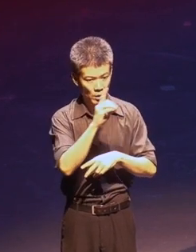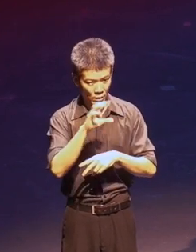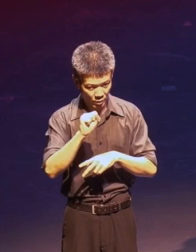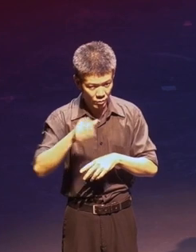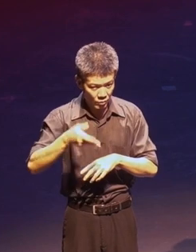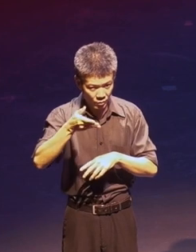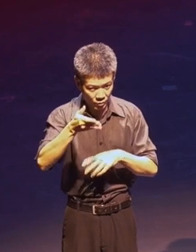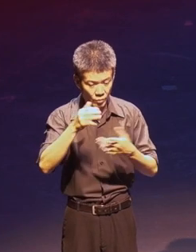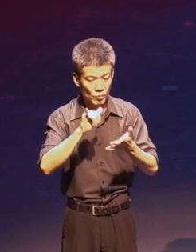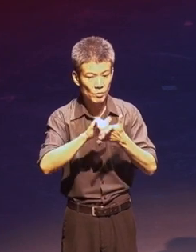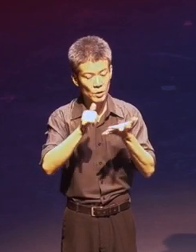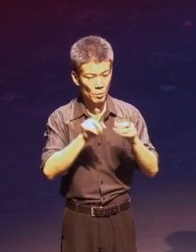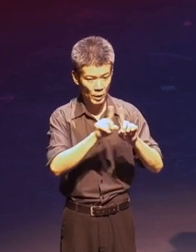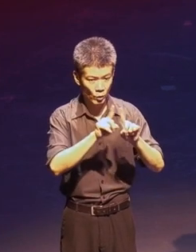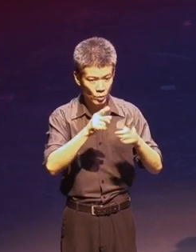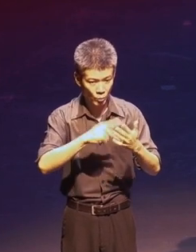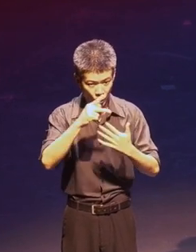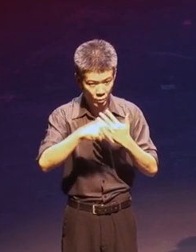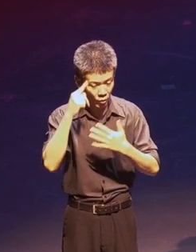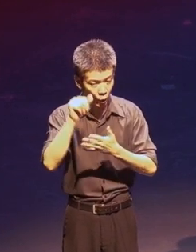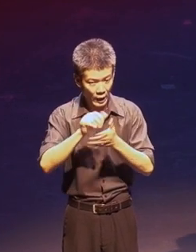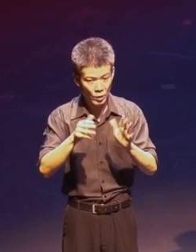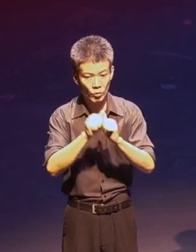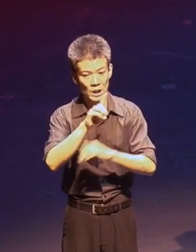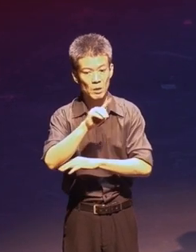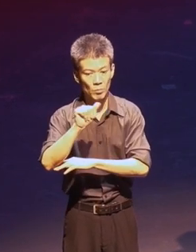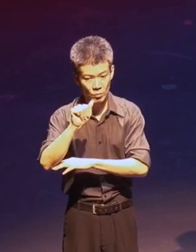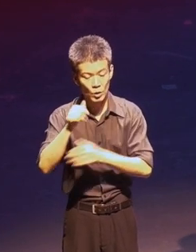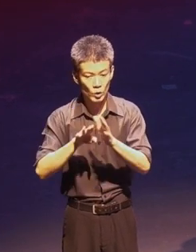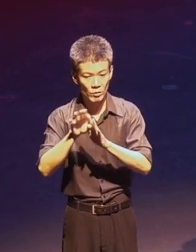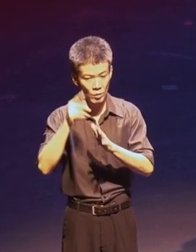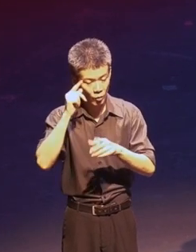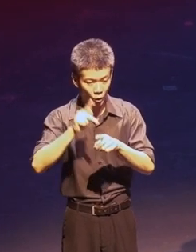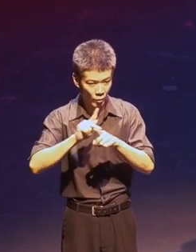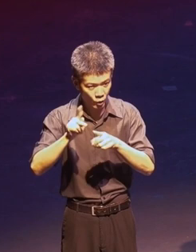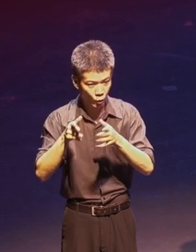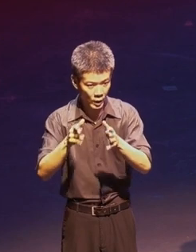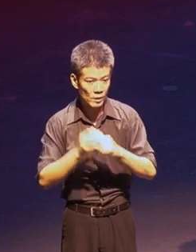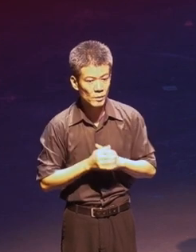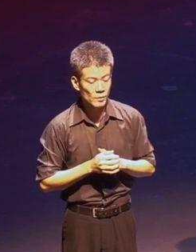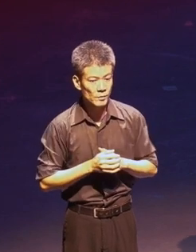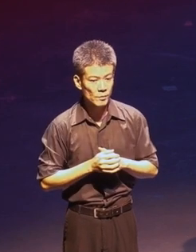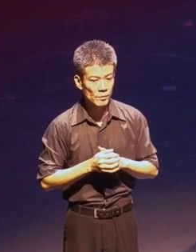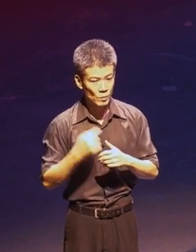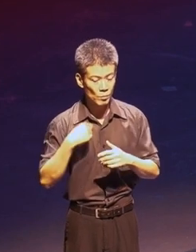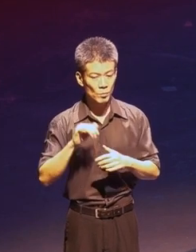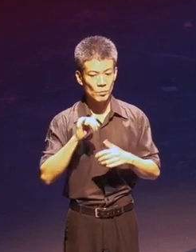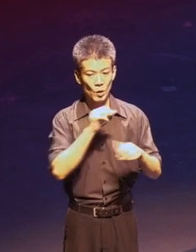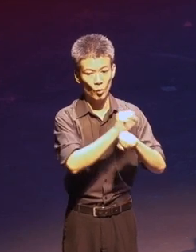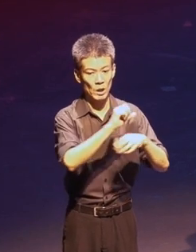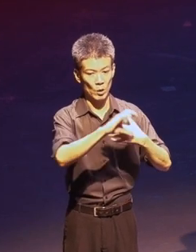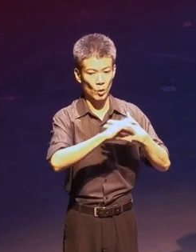offer industry mentorship programs for artists with disabilities to develop professionally. We will also